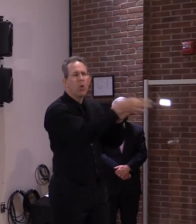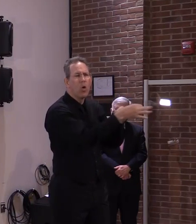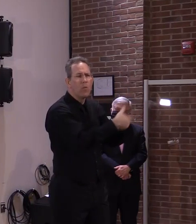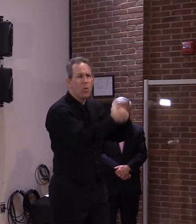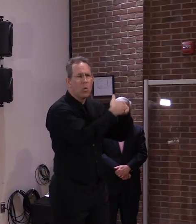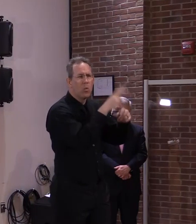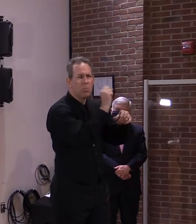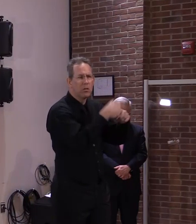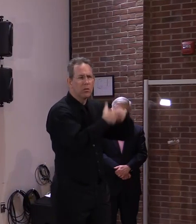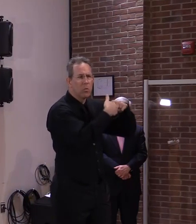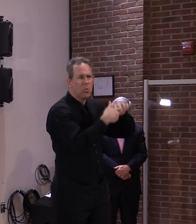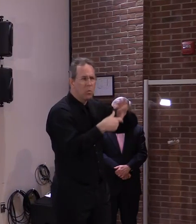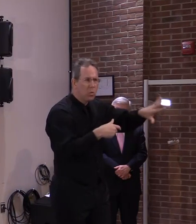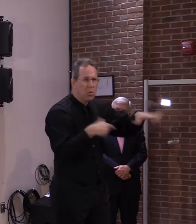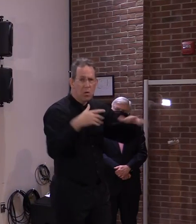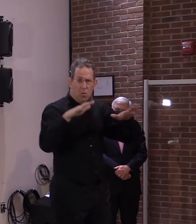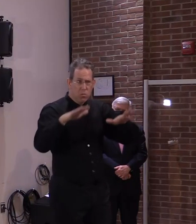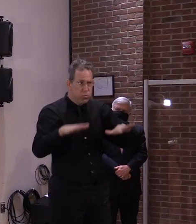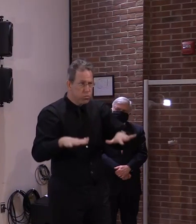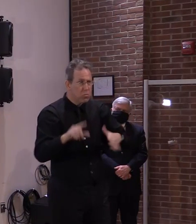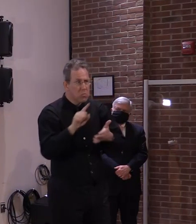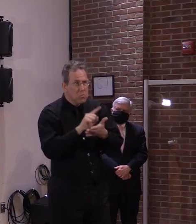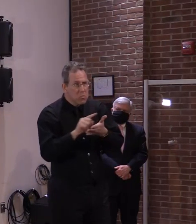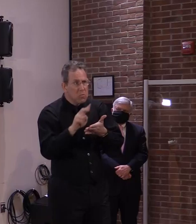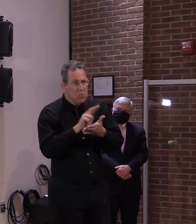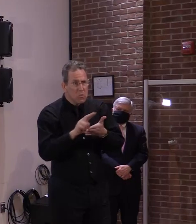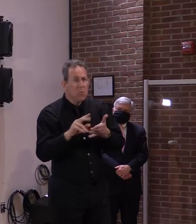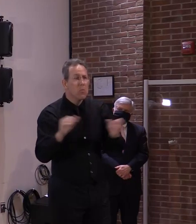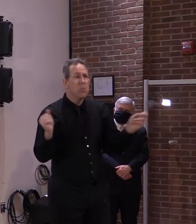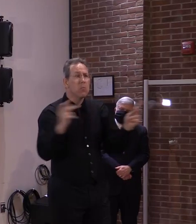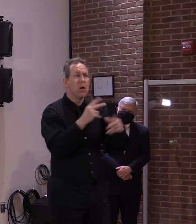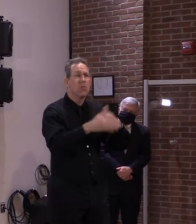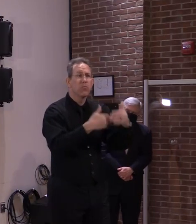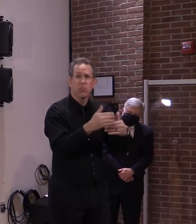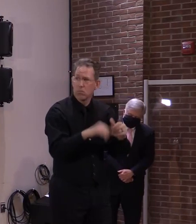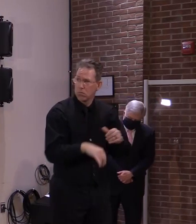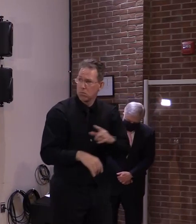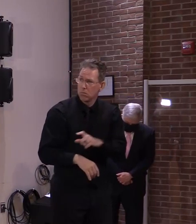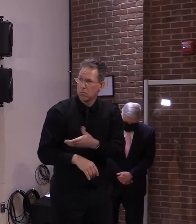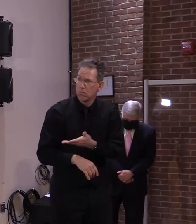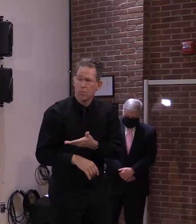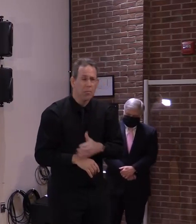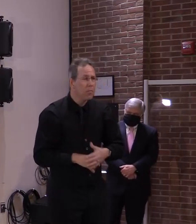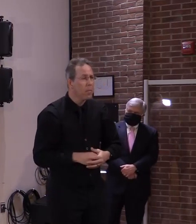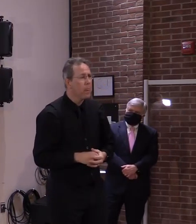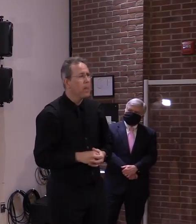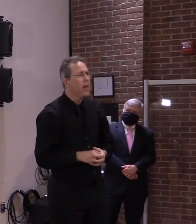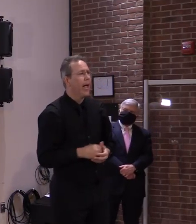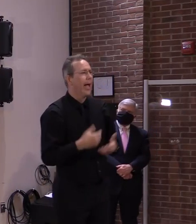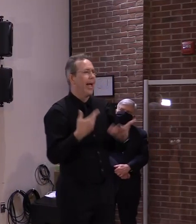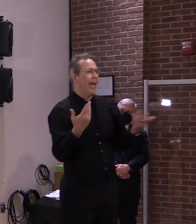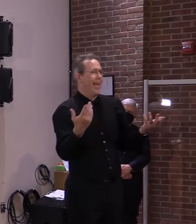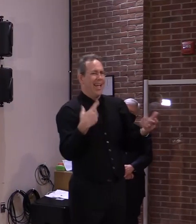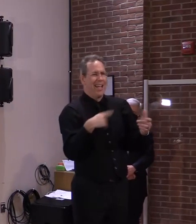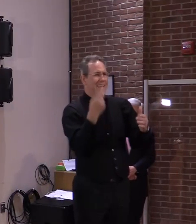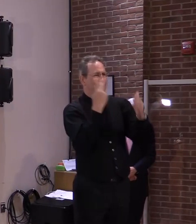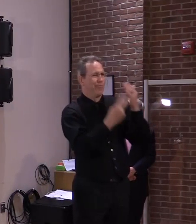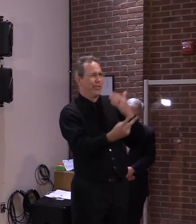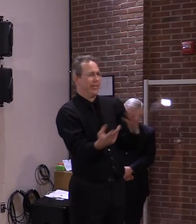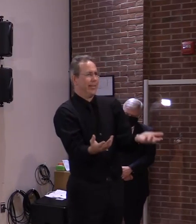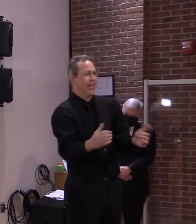most of the schools have announced the cancellation? Yeah, it'd really be impossible for me to say, because we'd have to know how many of the